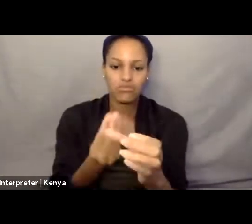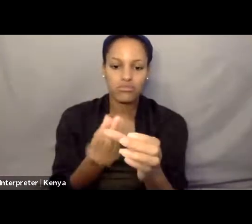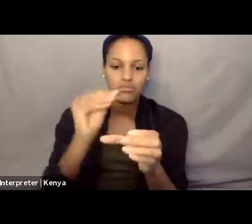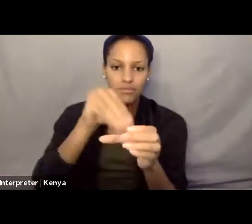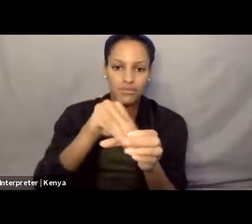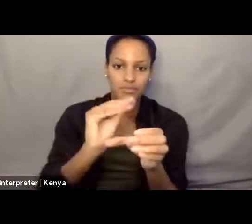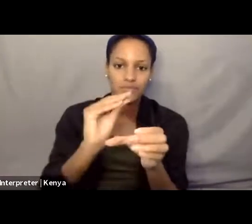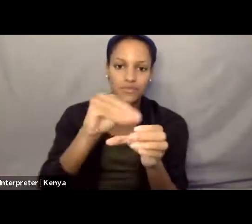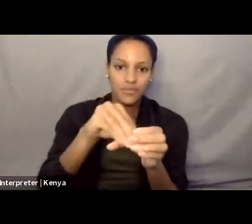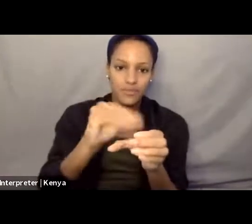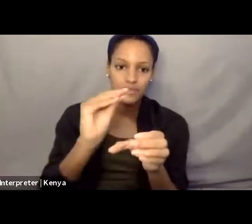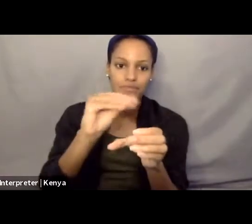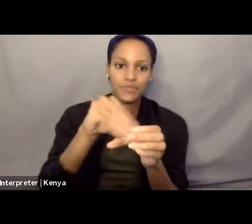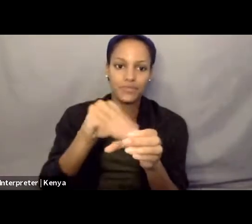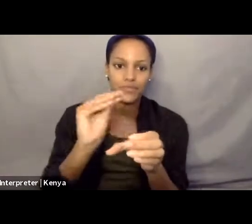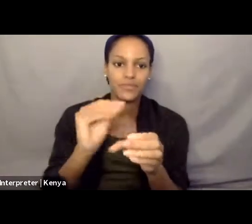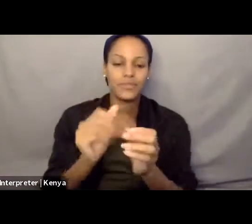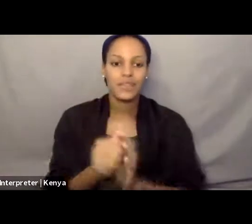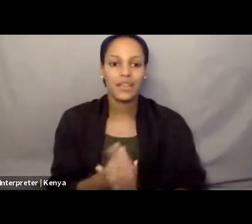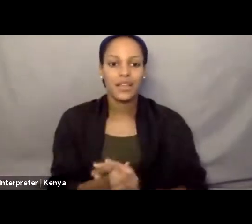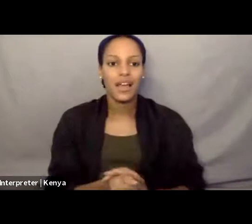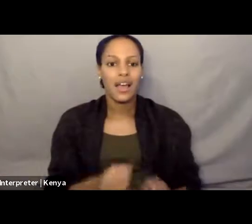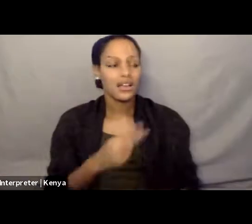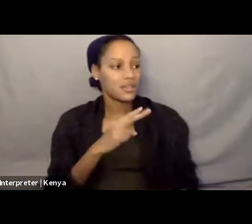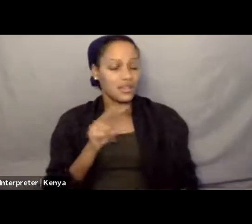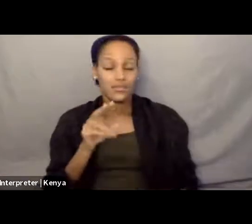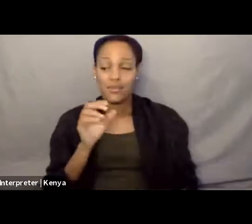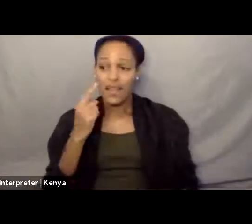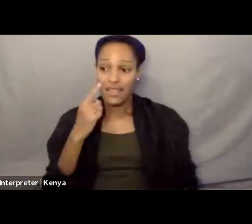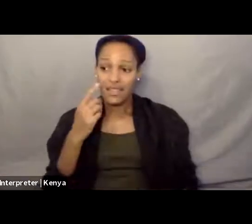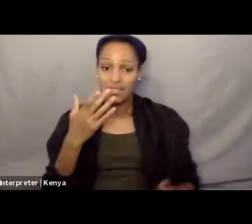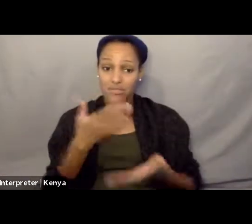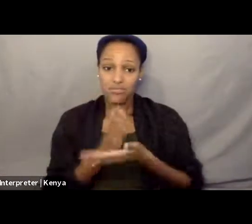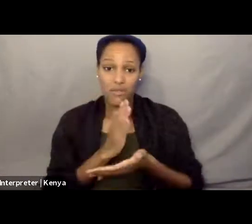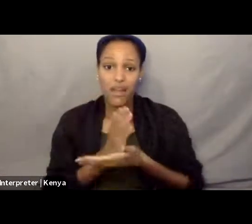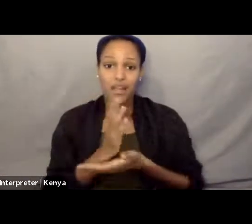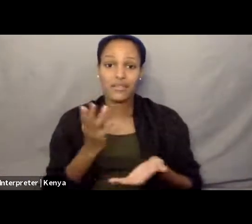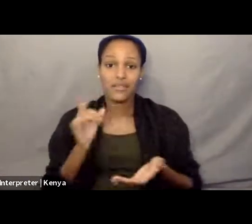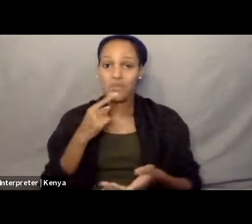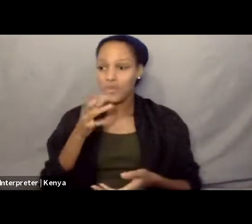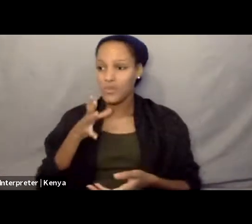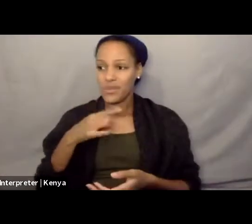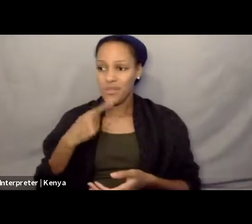she said, nodding, "I think it's going all right."